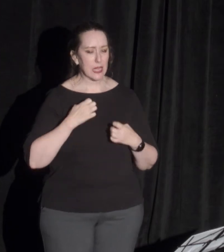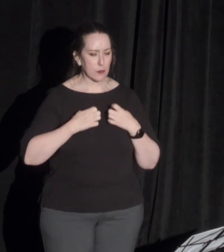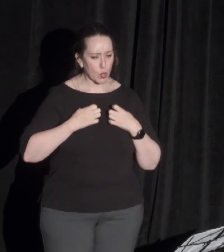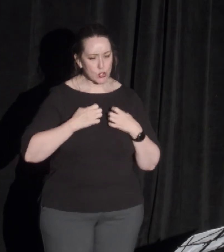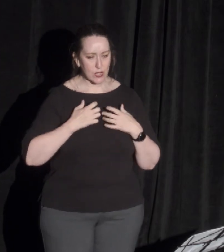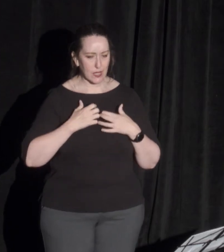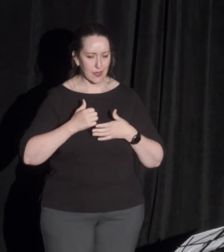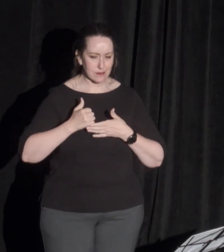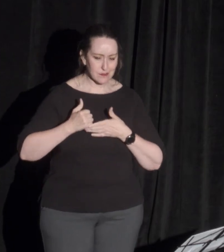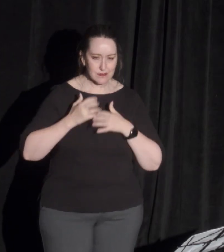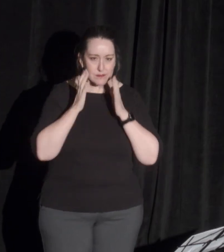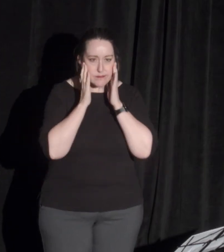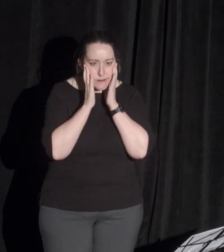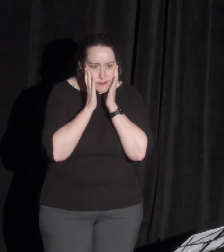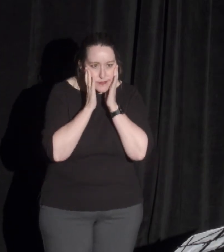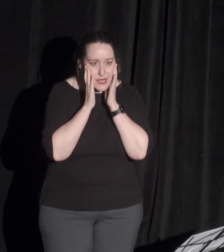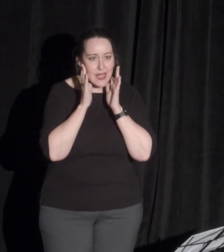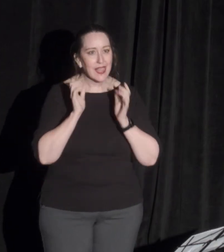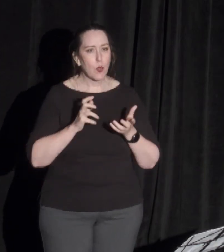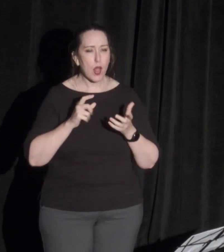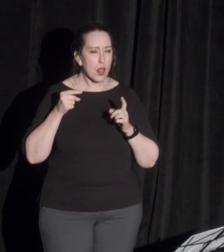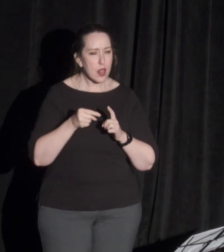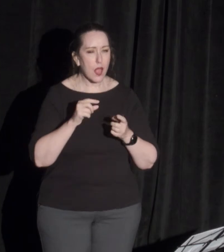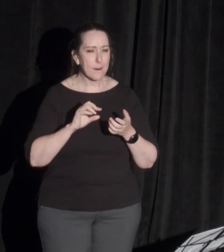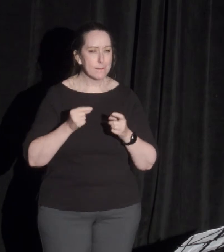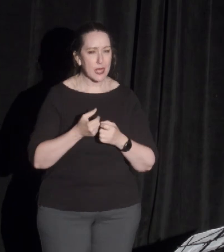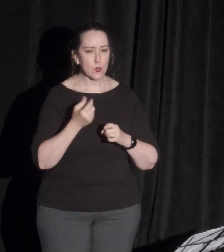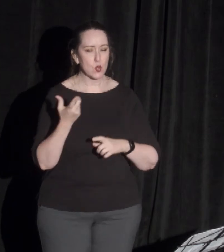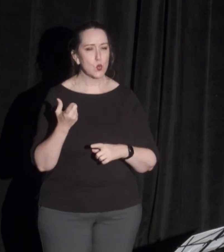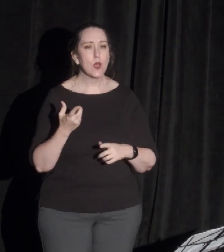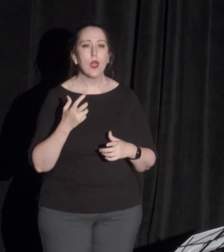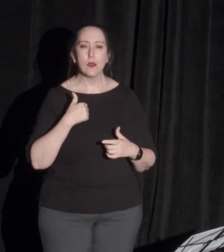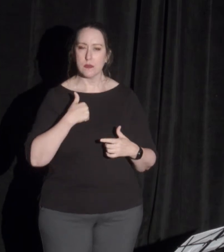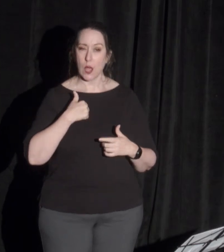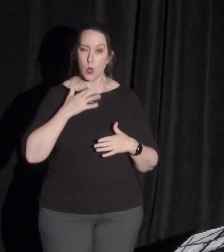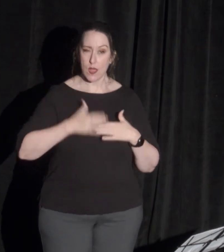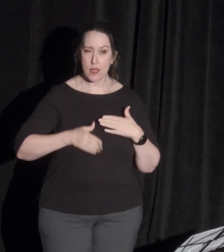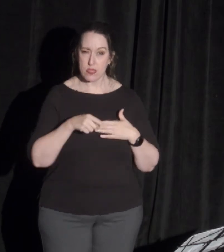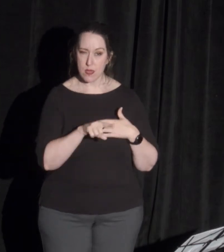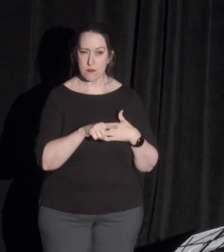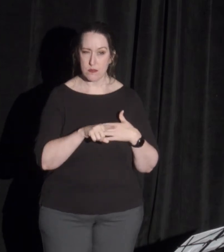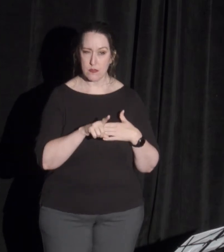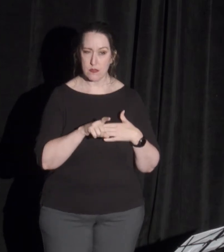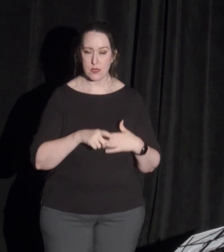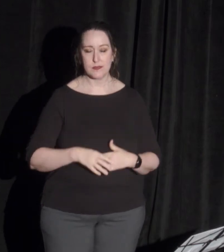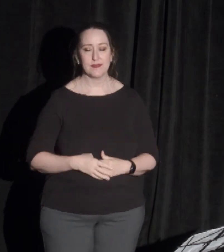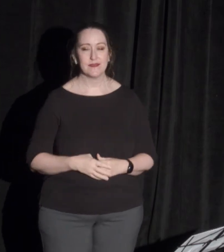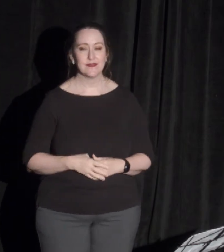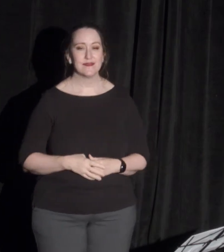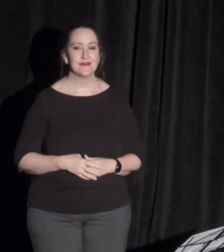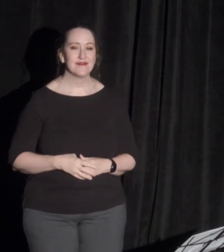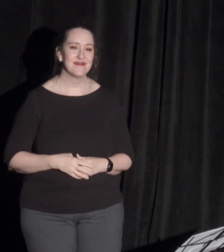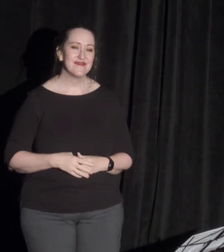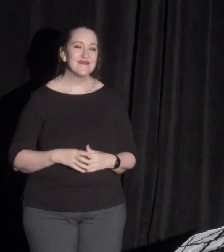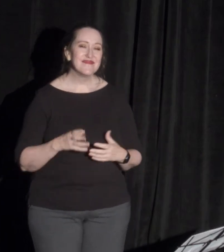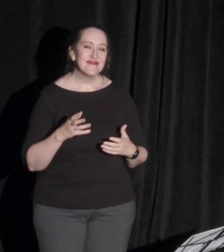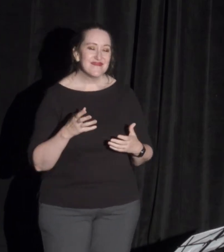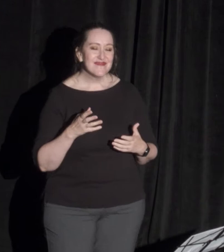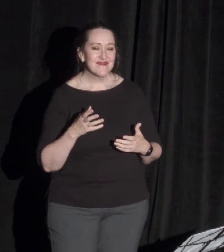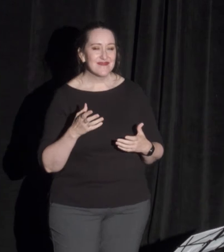face and said, if anyone screws with you, I will end them, and gave me the courage to